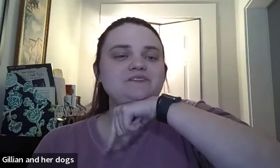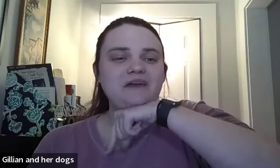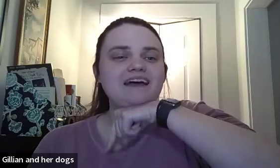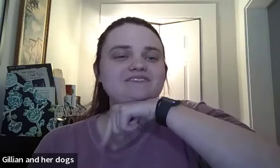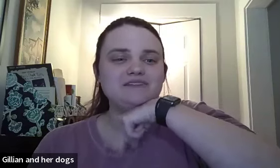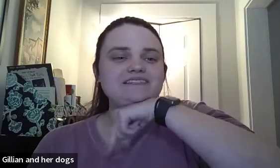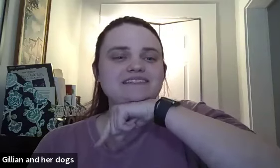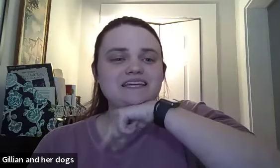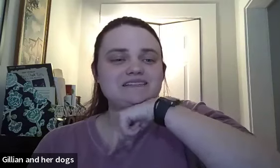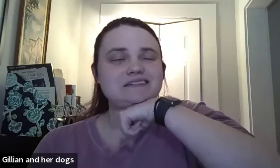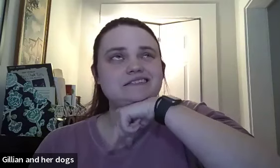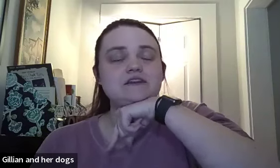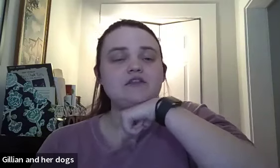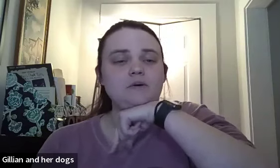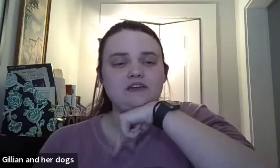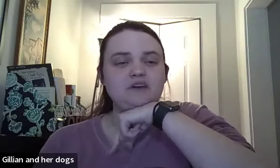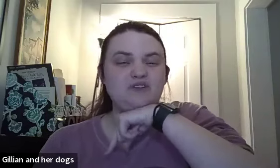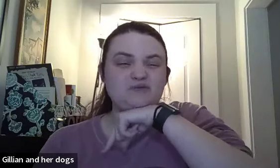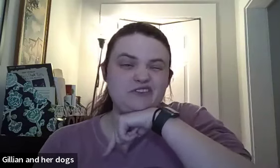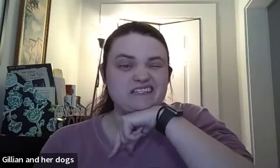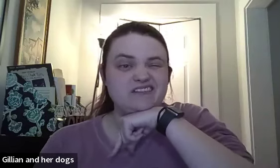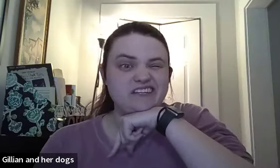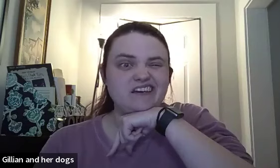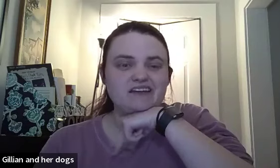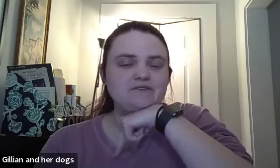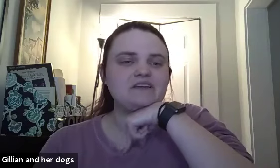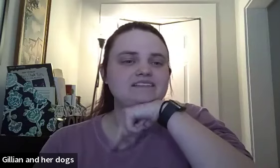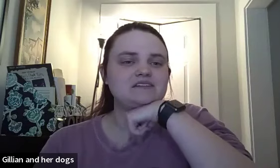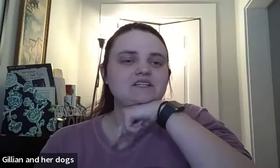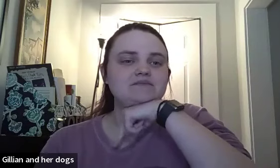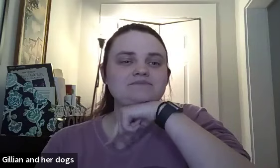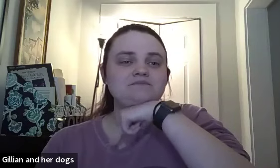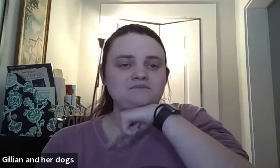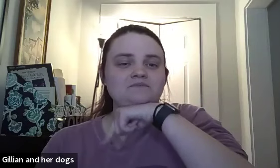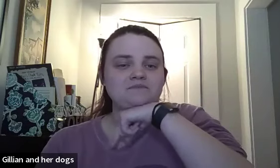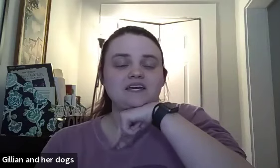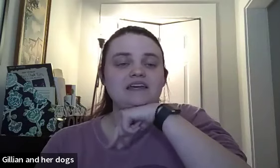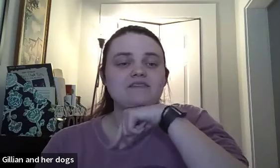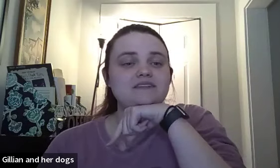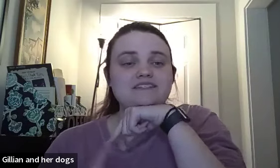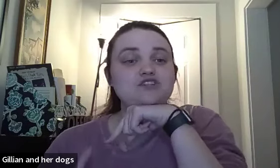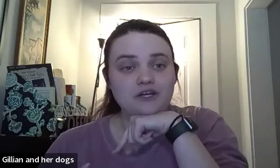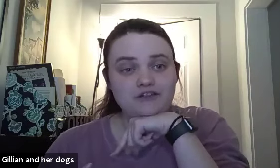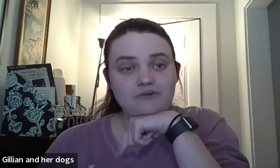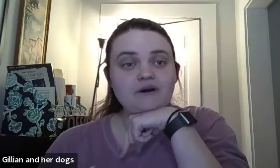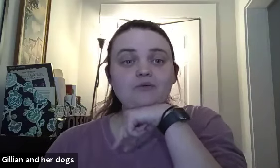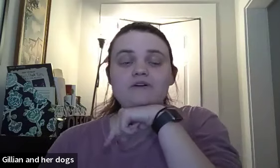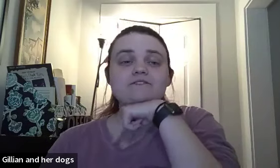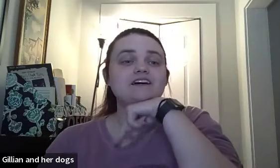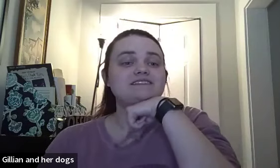So yeah, so this is another one that could be for Thanksgiving day for Thanksgiving. Again, this is turkey though. I will emphasize